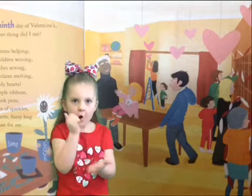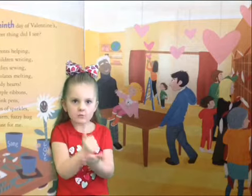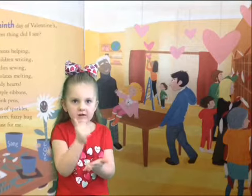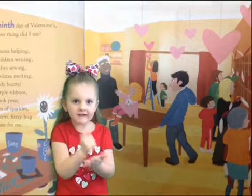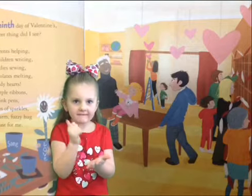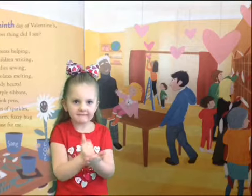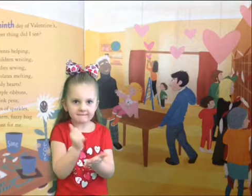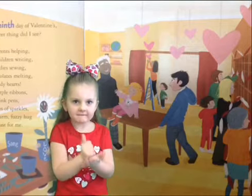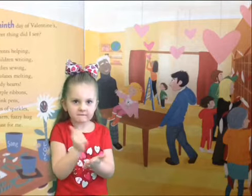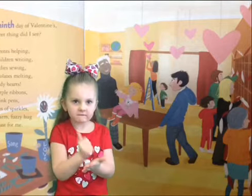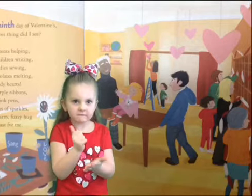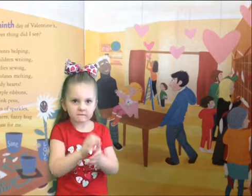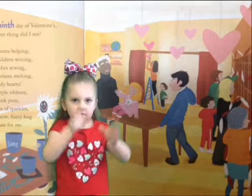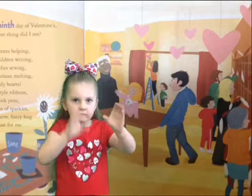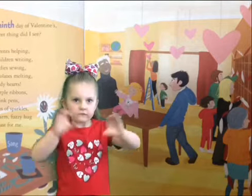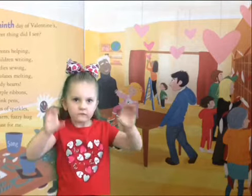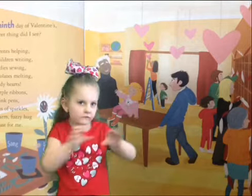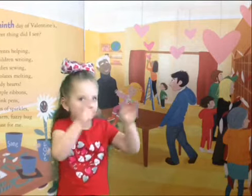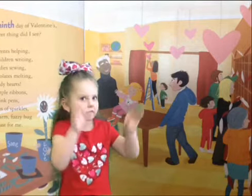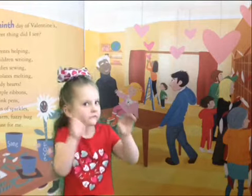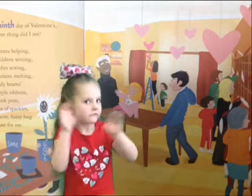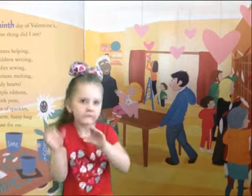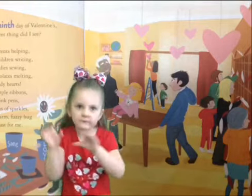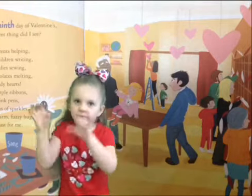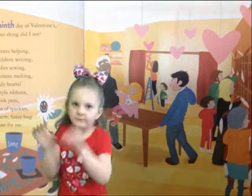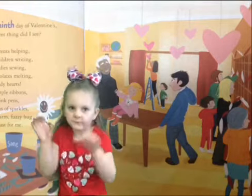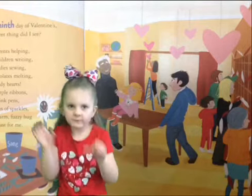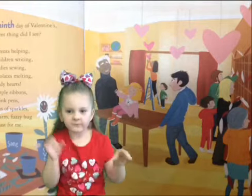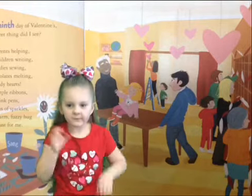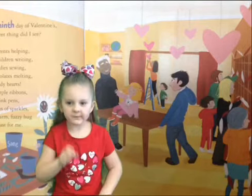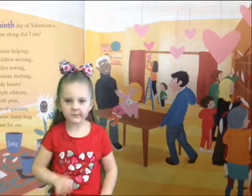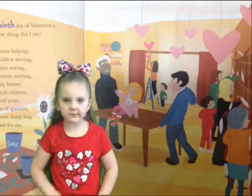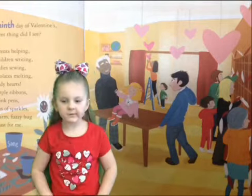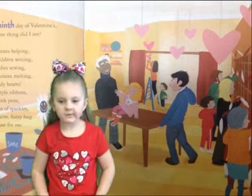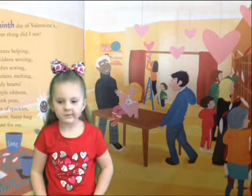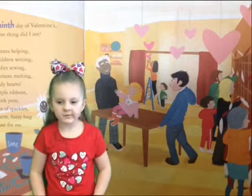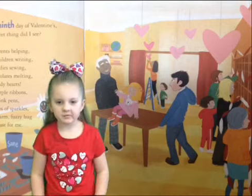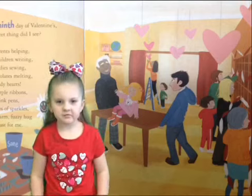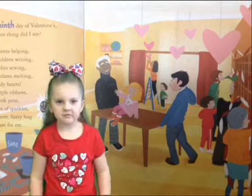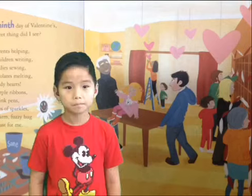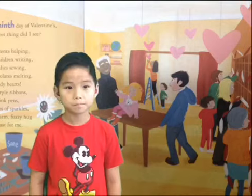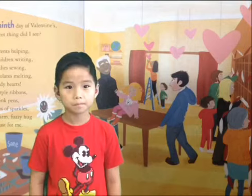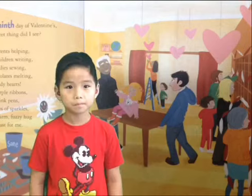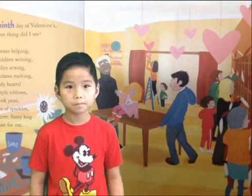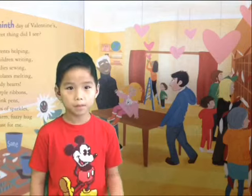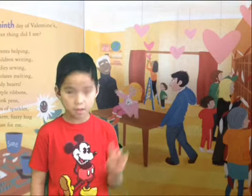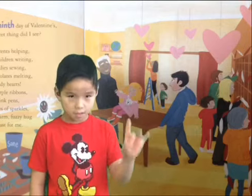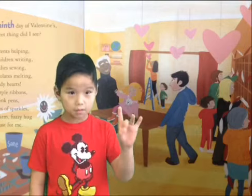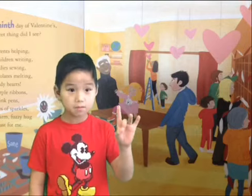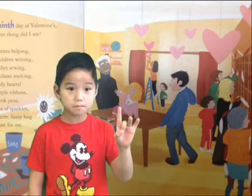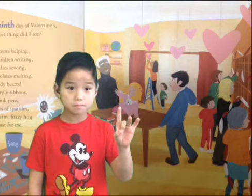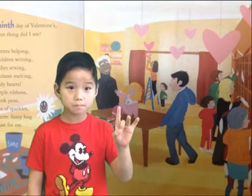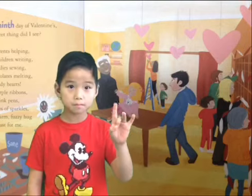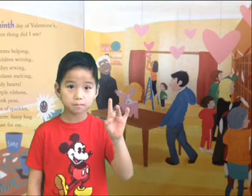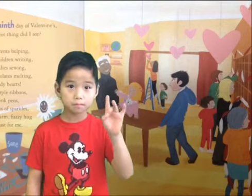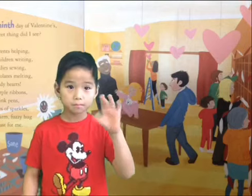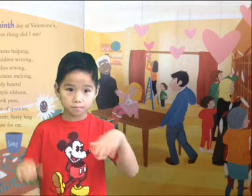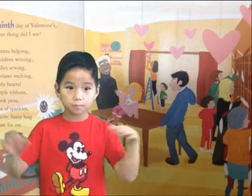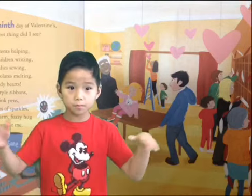eight children